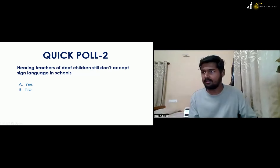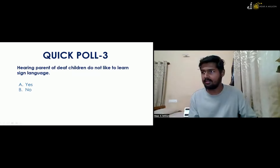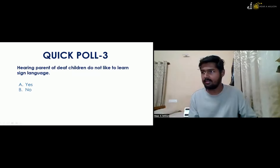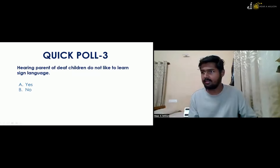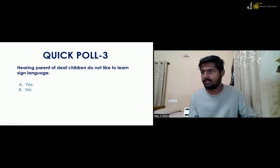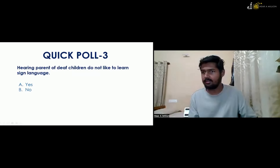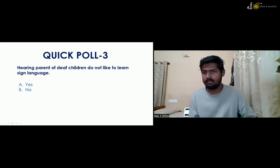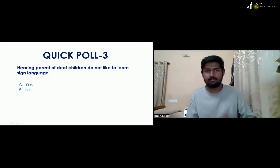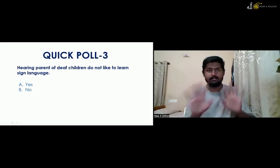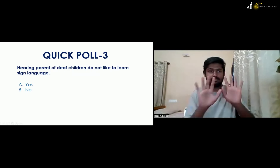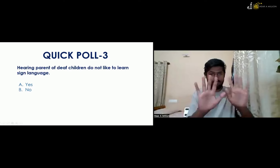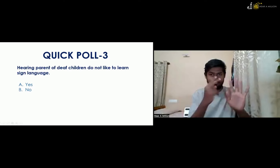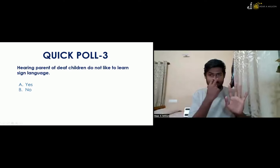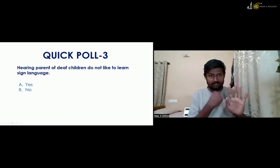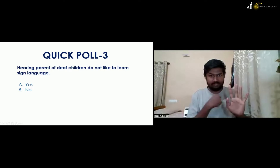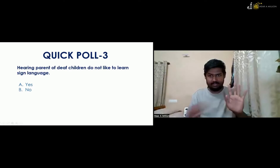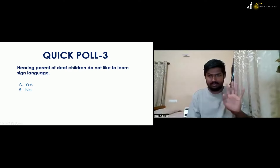third question.